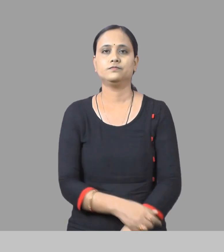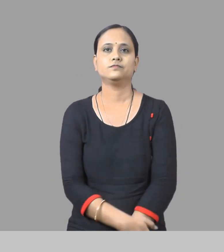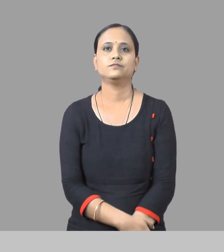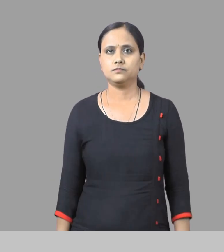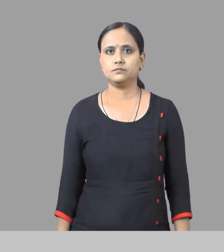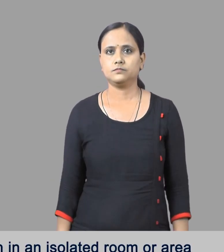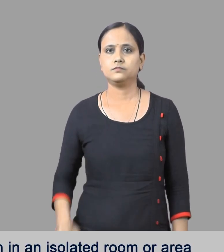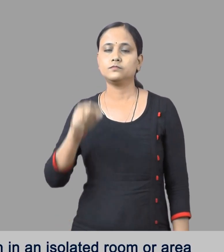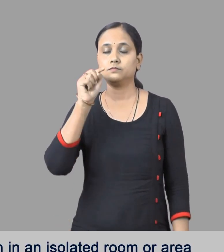1.